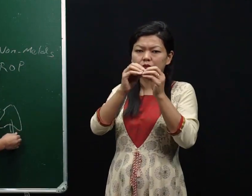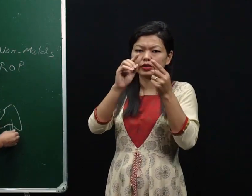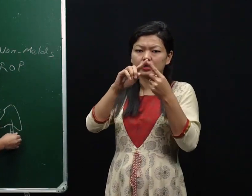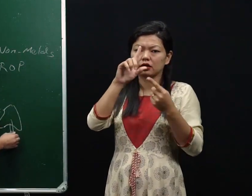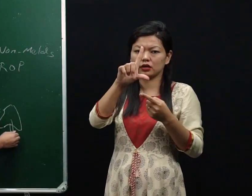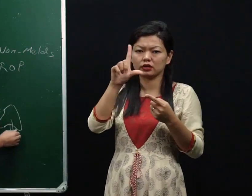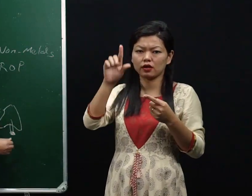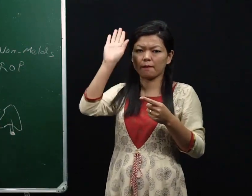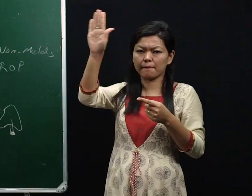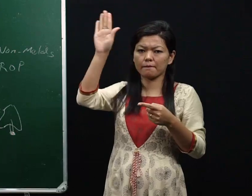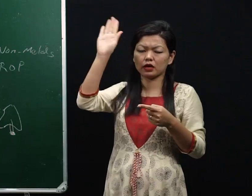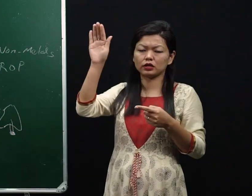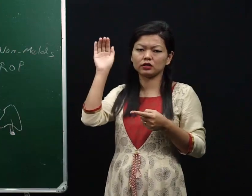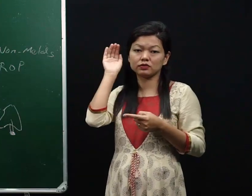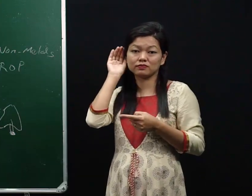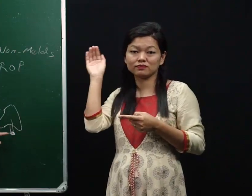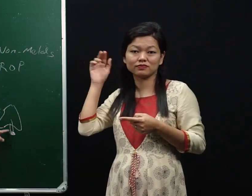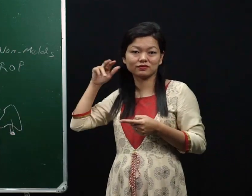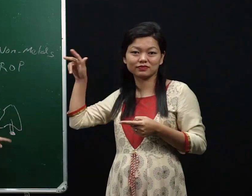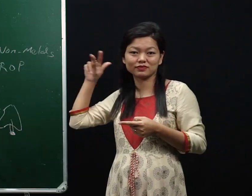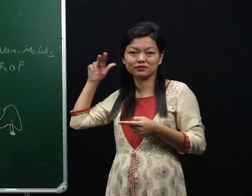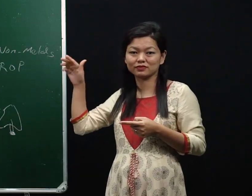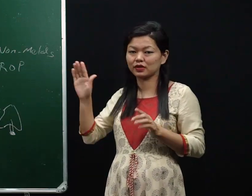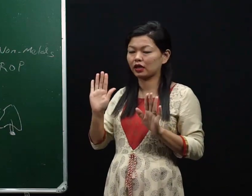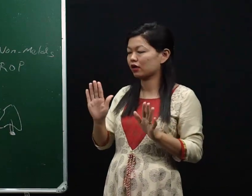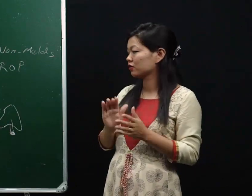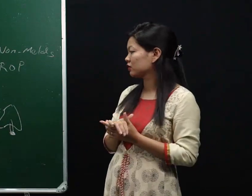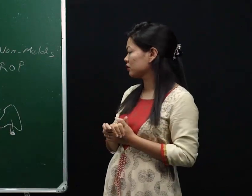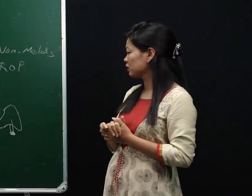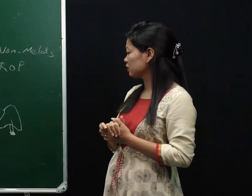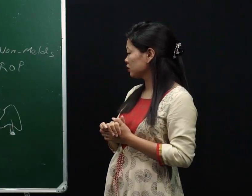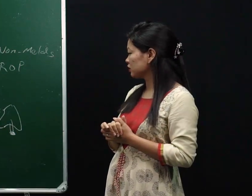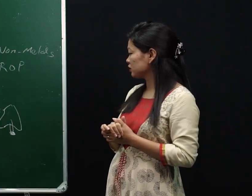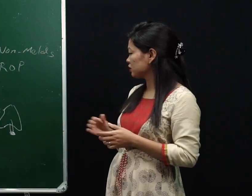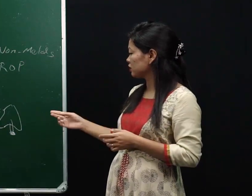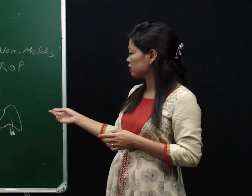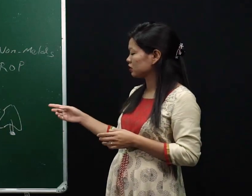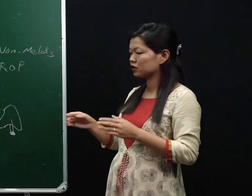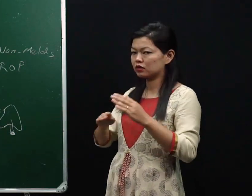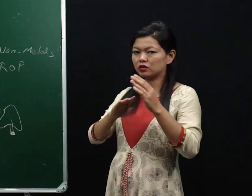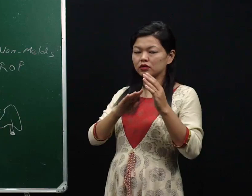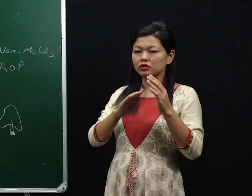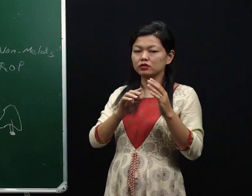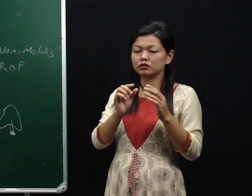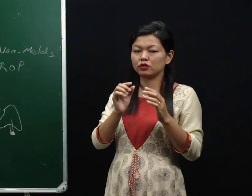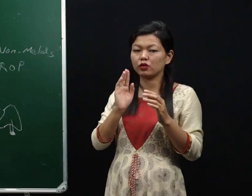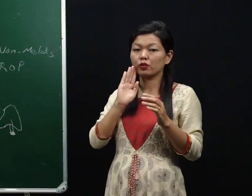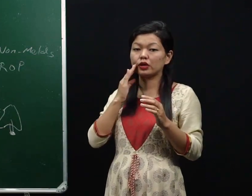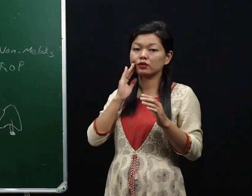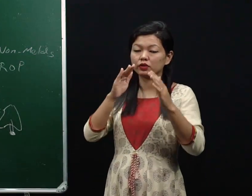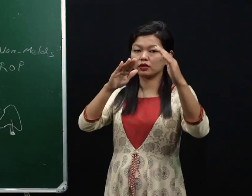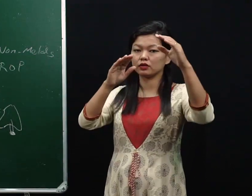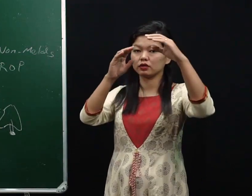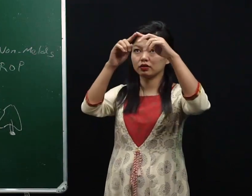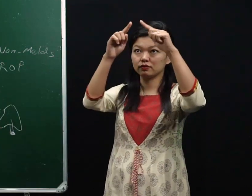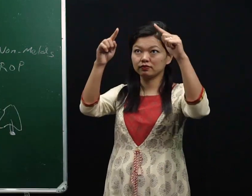have another metal inside, right? And if you strike these two metal, then you'll get a ringing sound, right? So